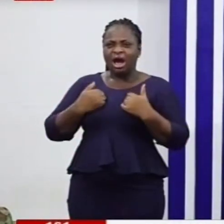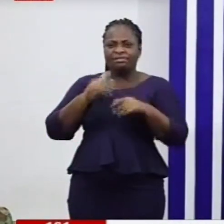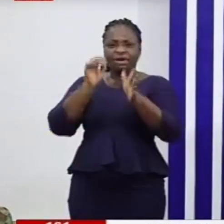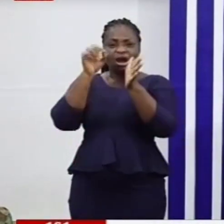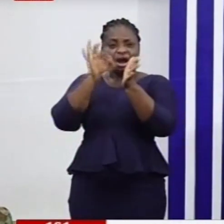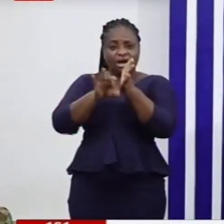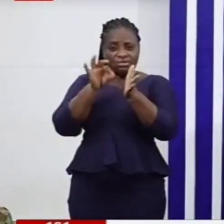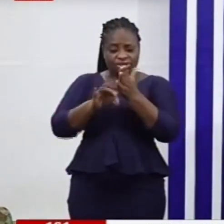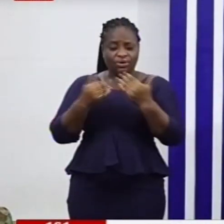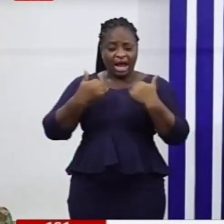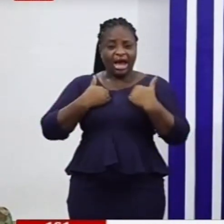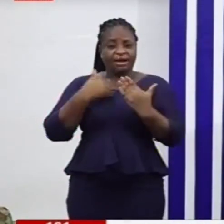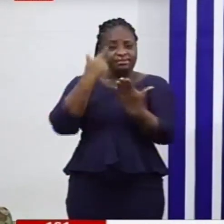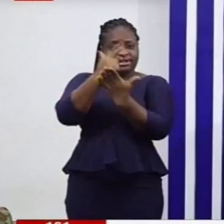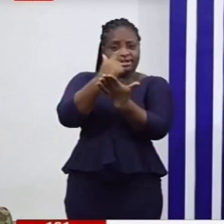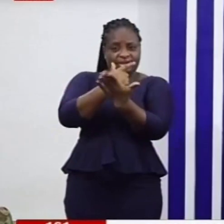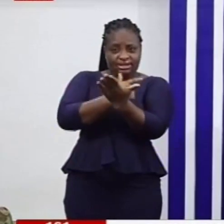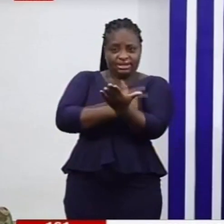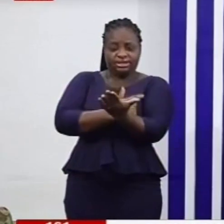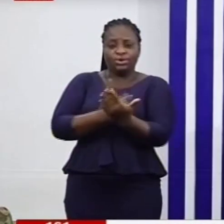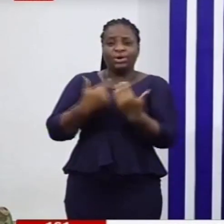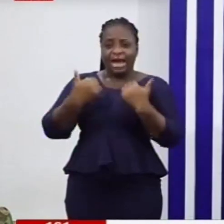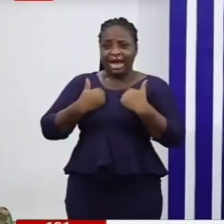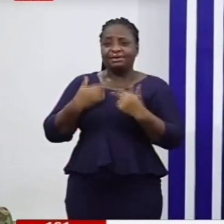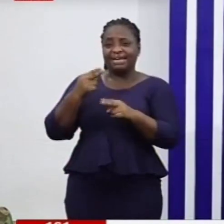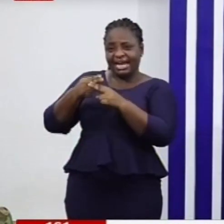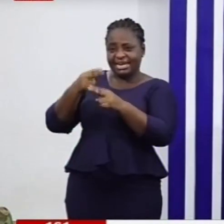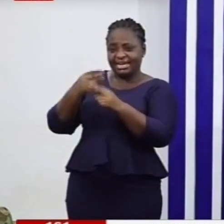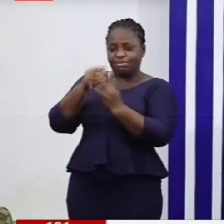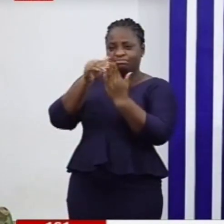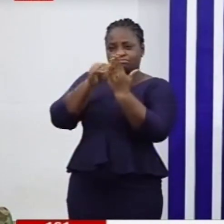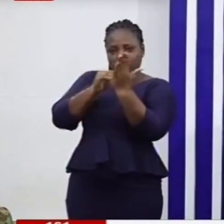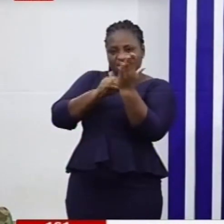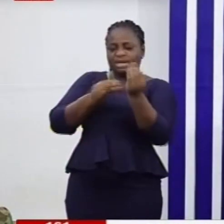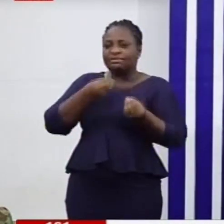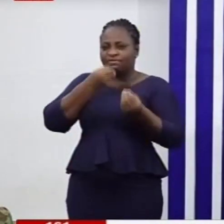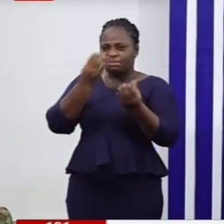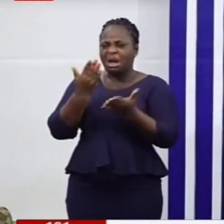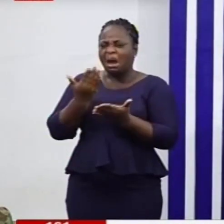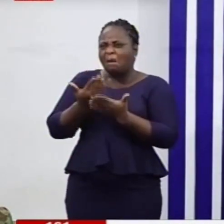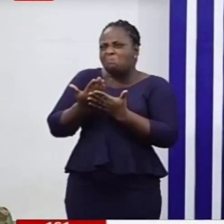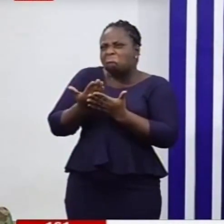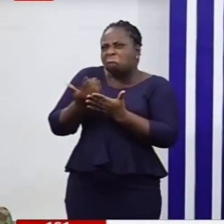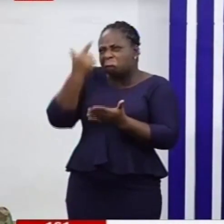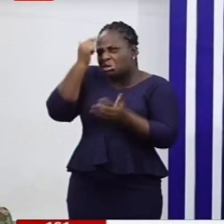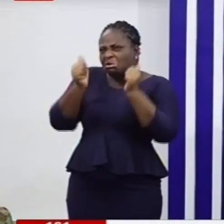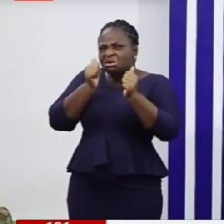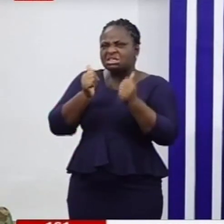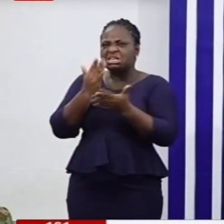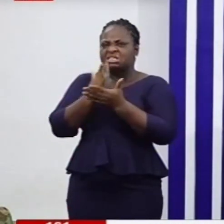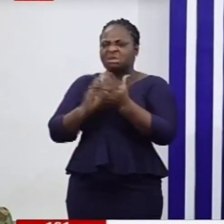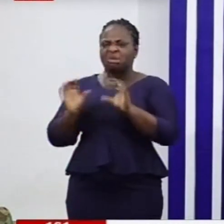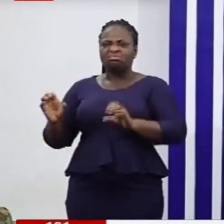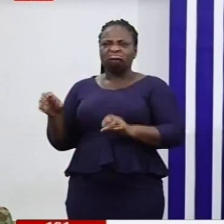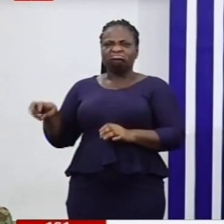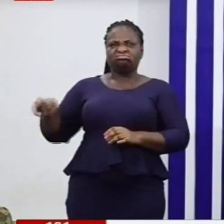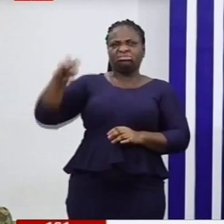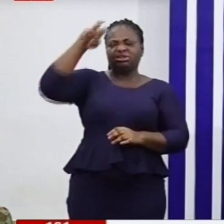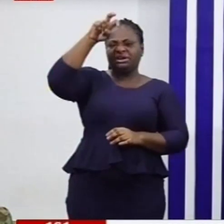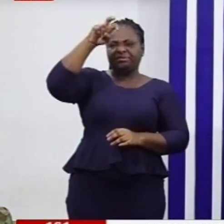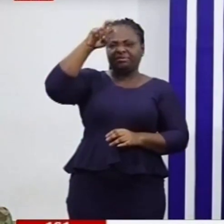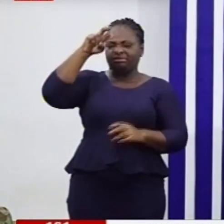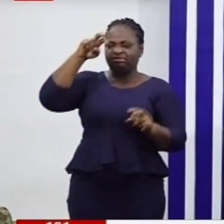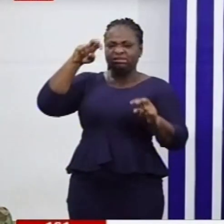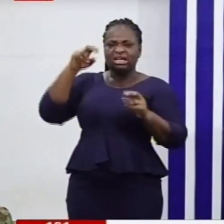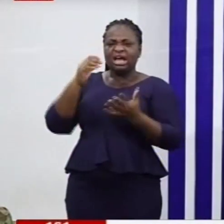list already. We already have their data. But because some of them have moved before the ban, we cannot use that data. Otherwise,